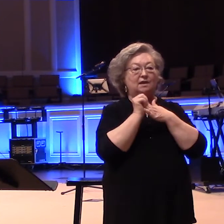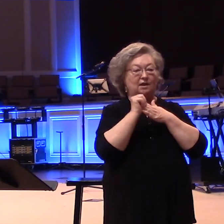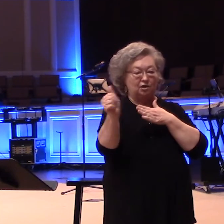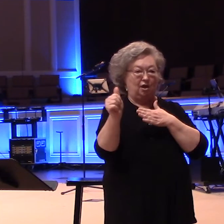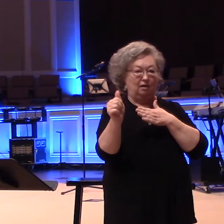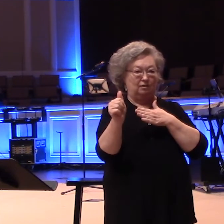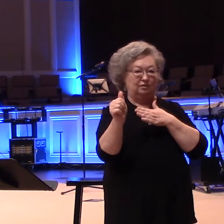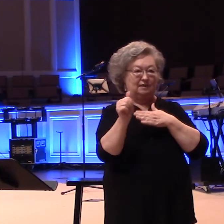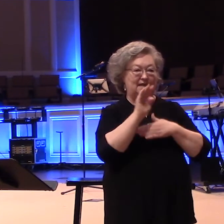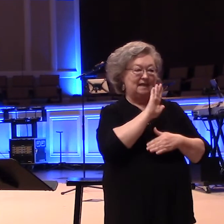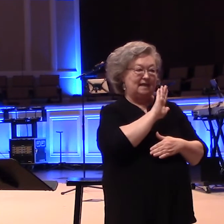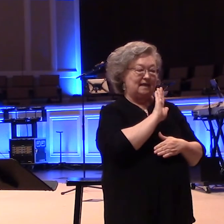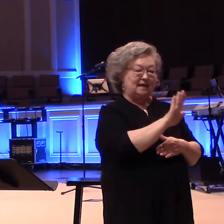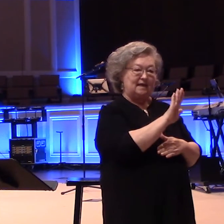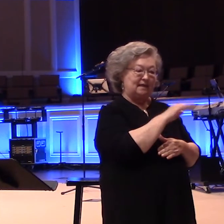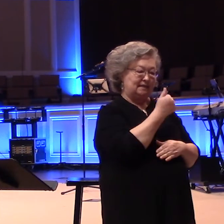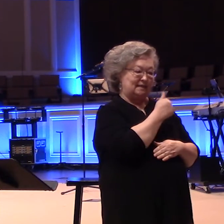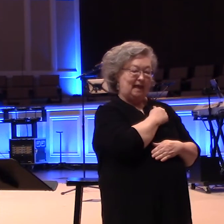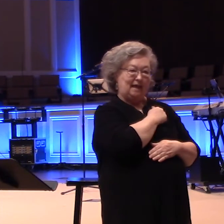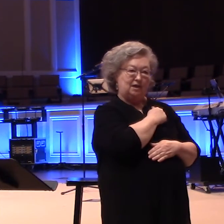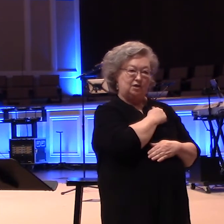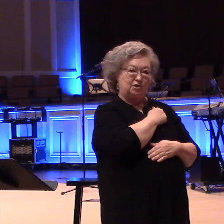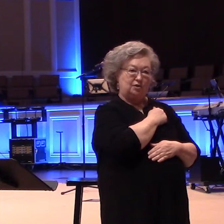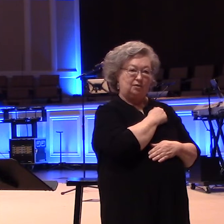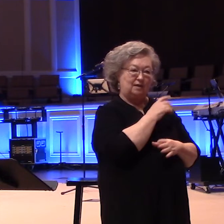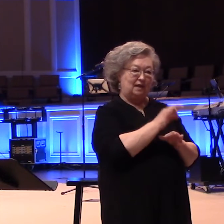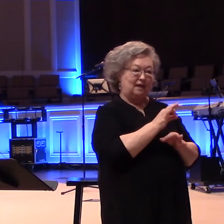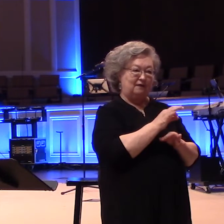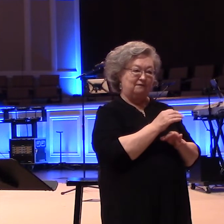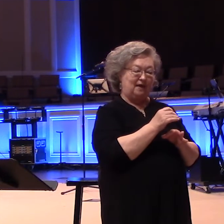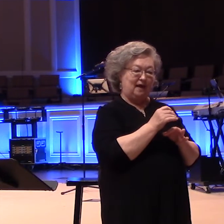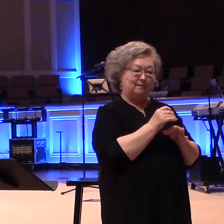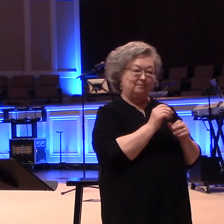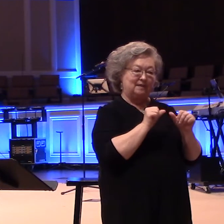whole attitude is, as I keep widening my